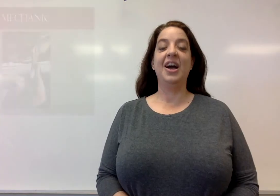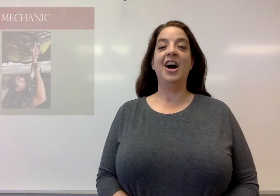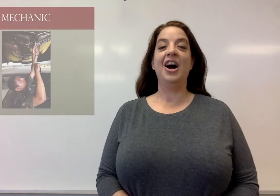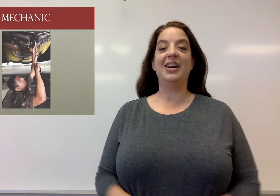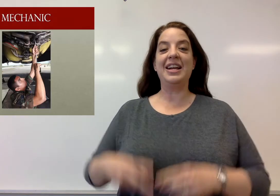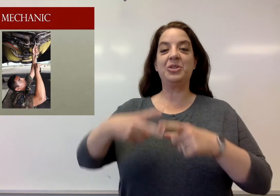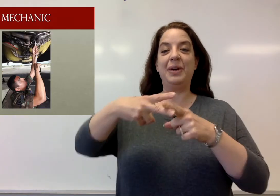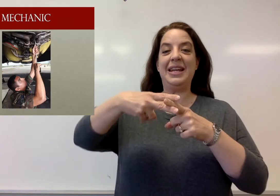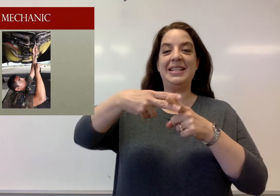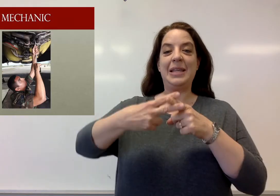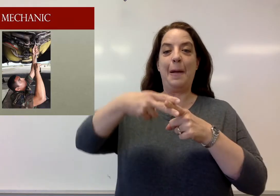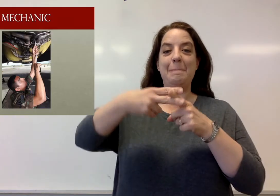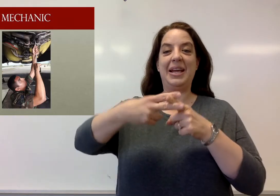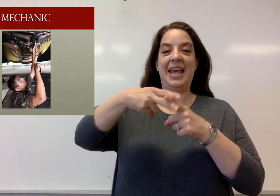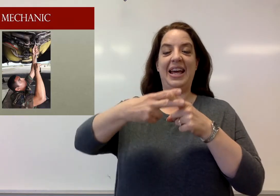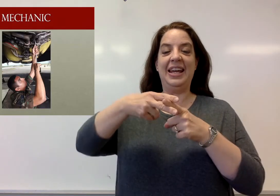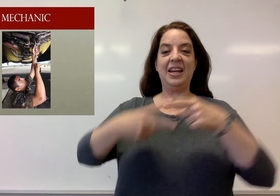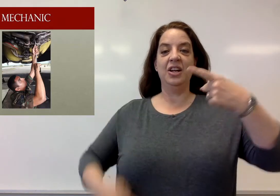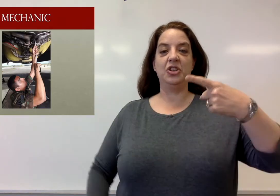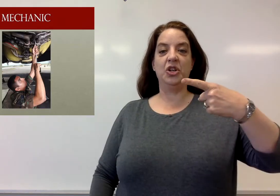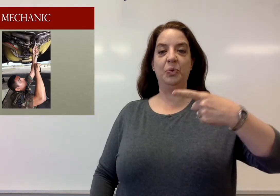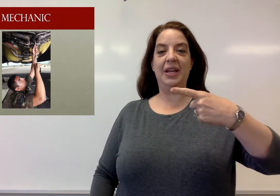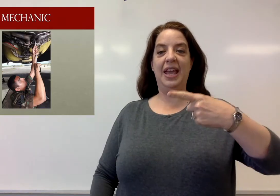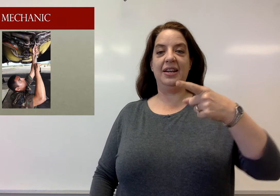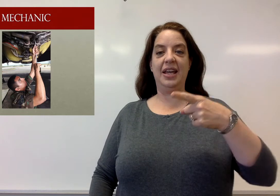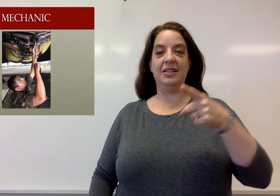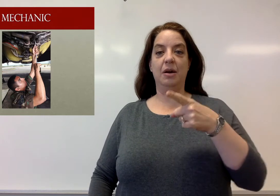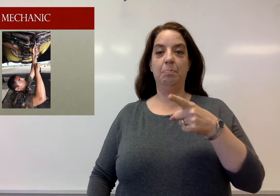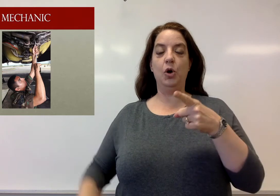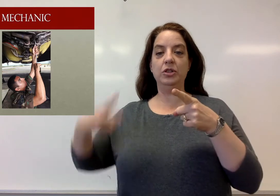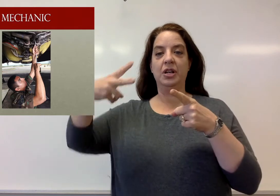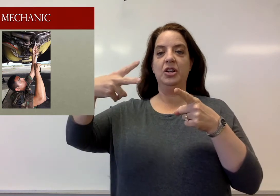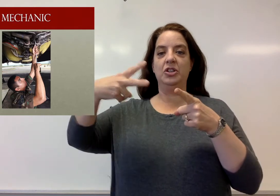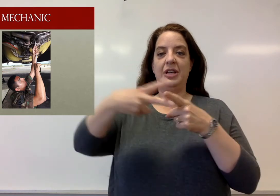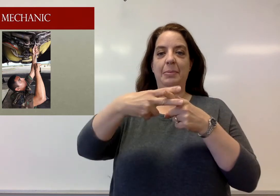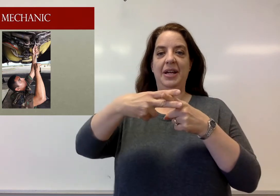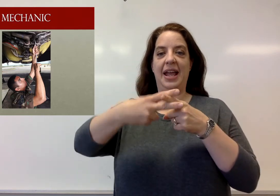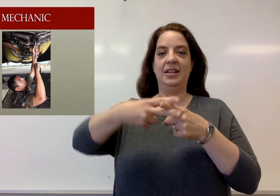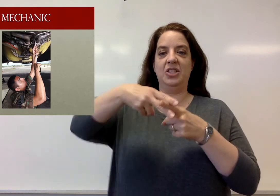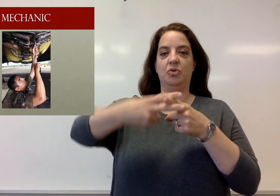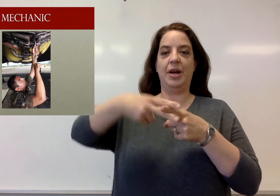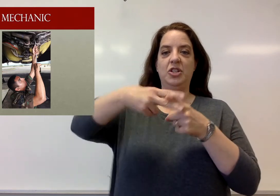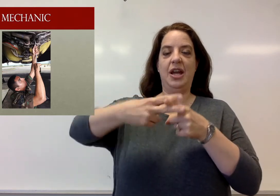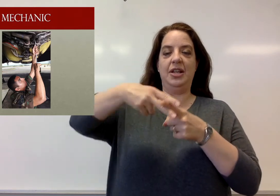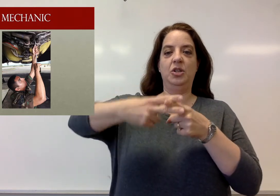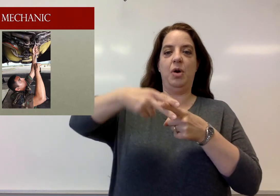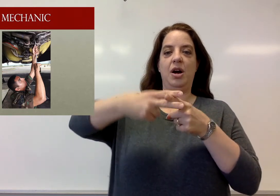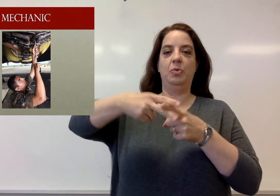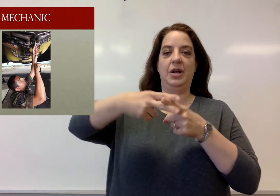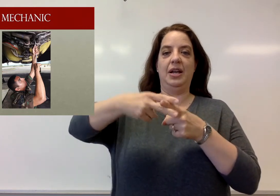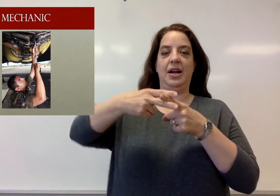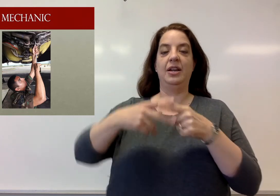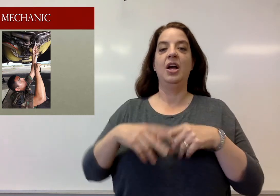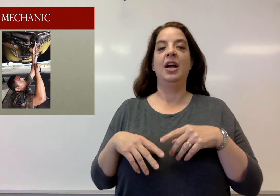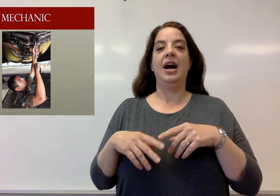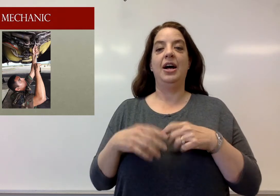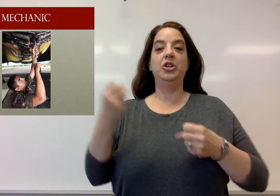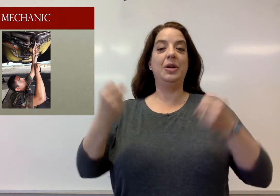Our next one is mechanic. So your weak hand is a bolt, your dominant hand is a wrench, and you are working on it. You can be